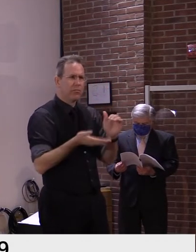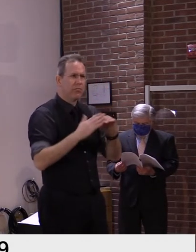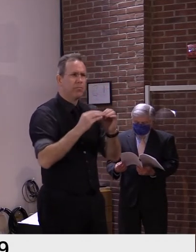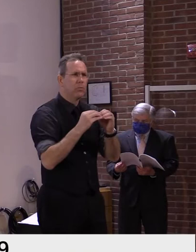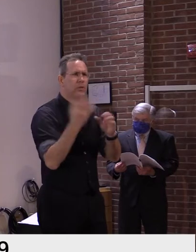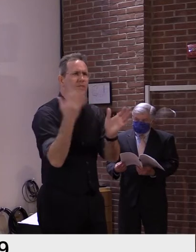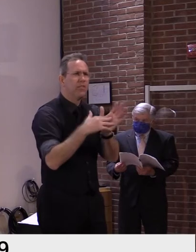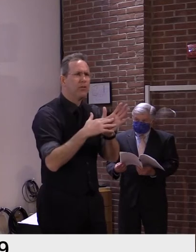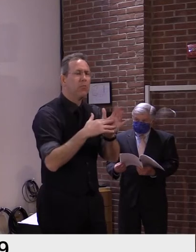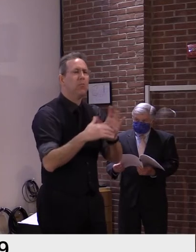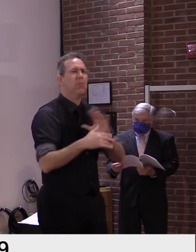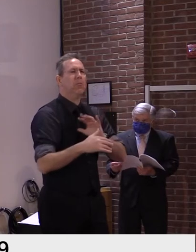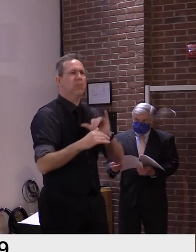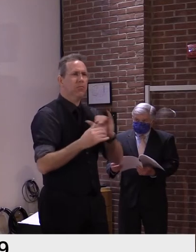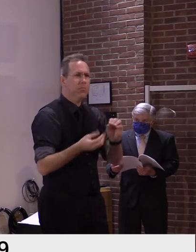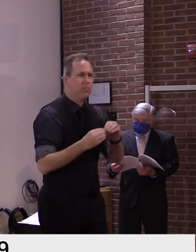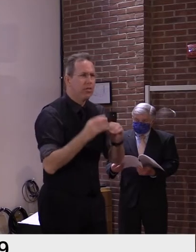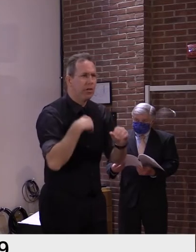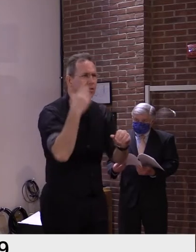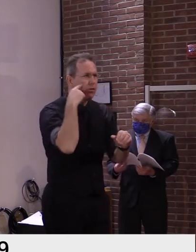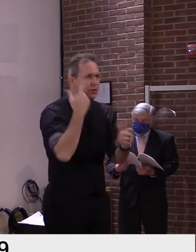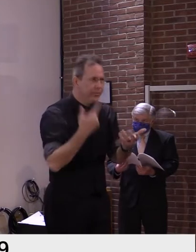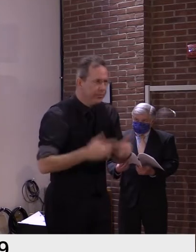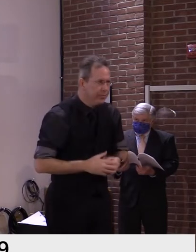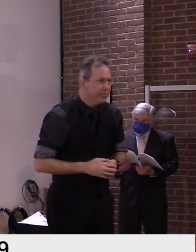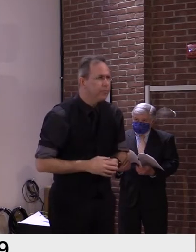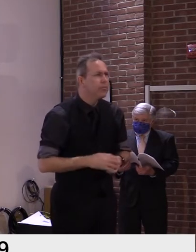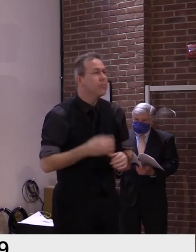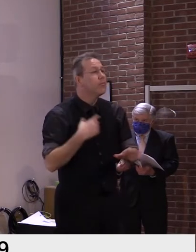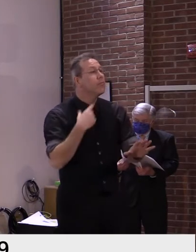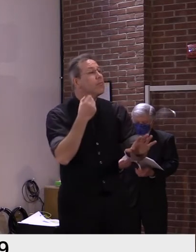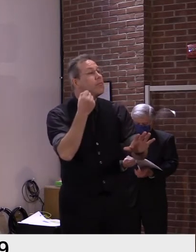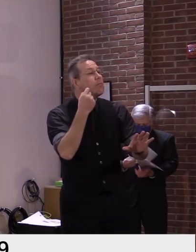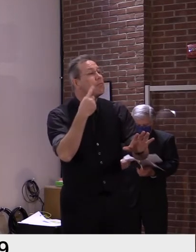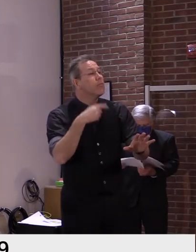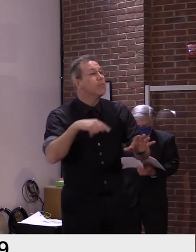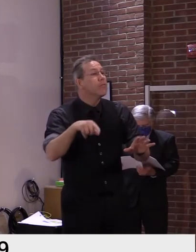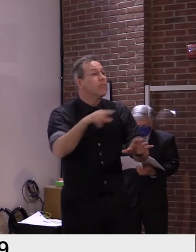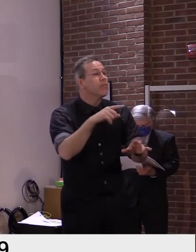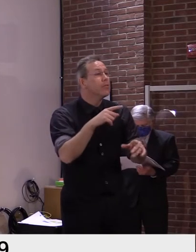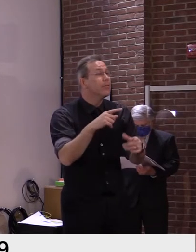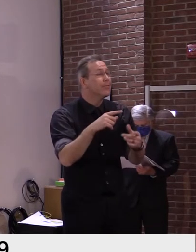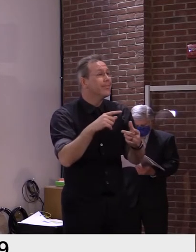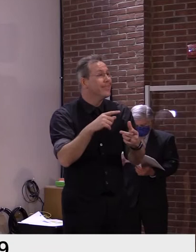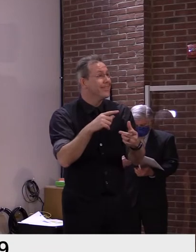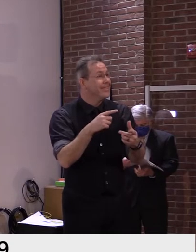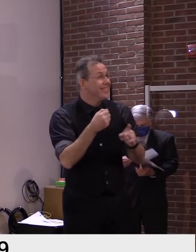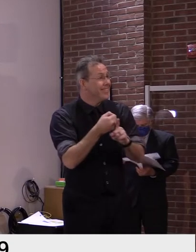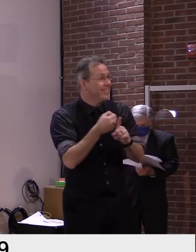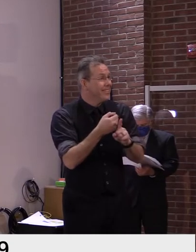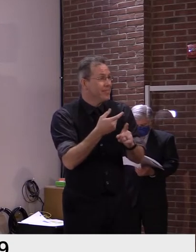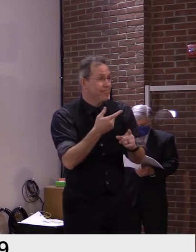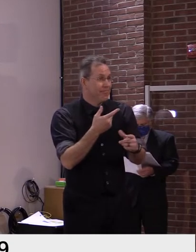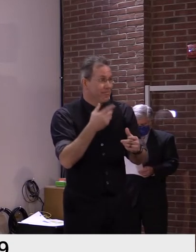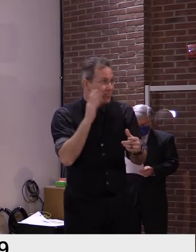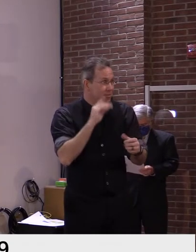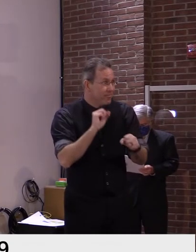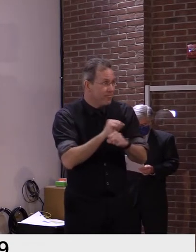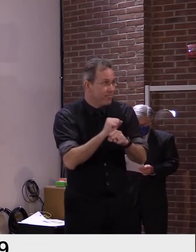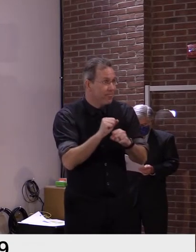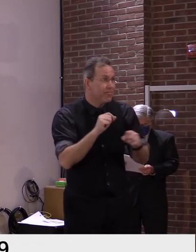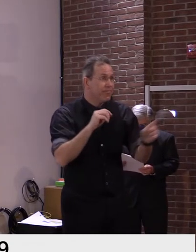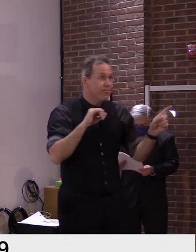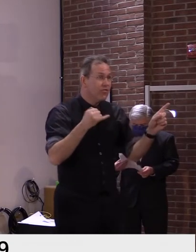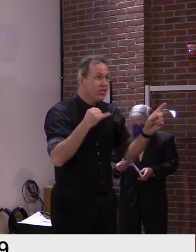of Johnson & Johnson next week. And they're not guaranteeing anything in the third week, although there may be